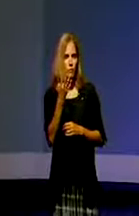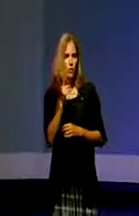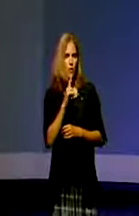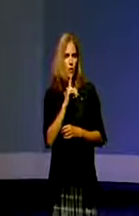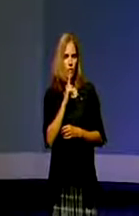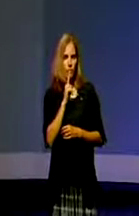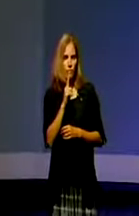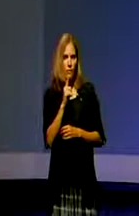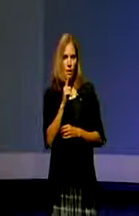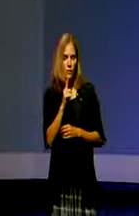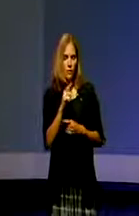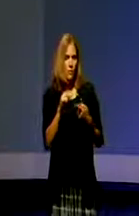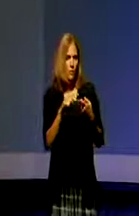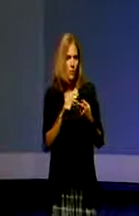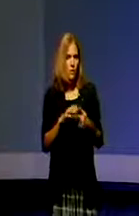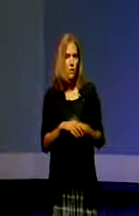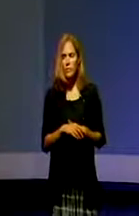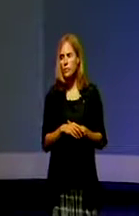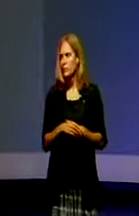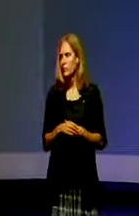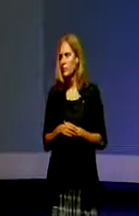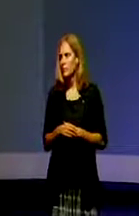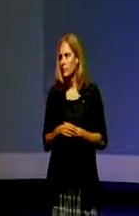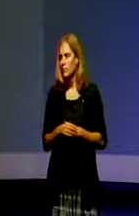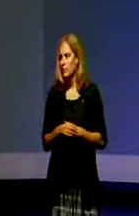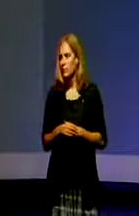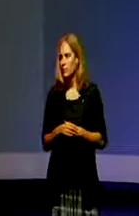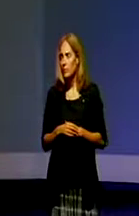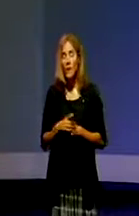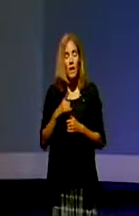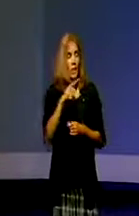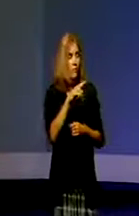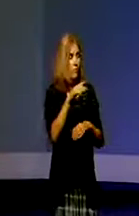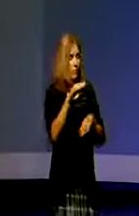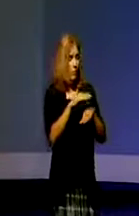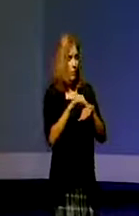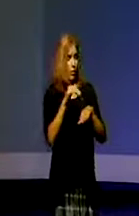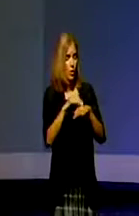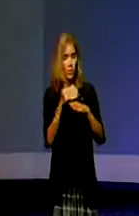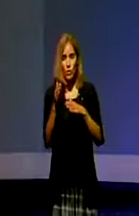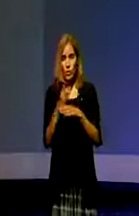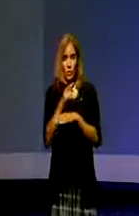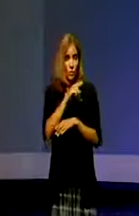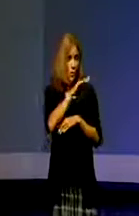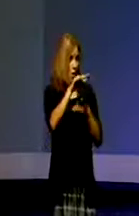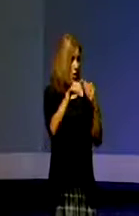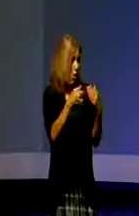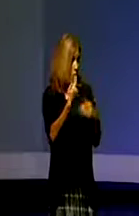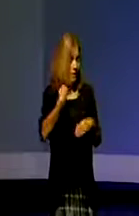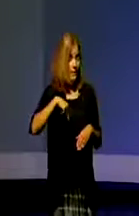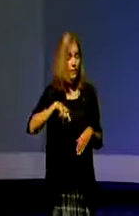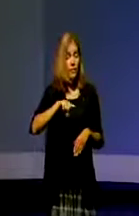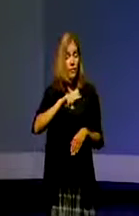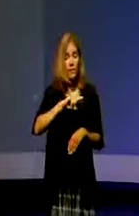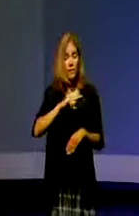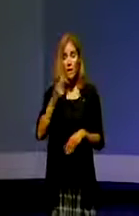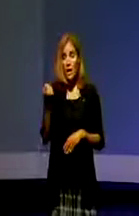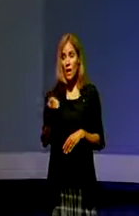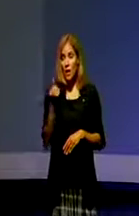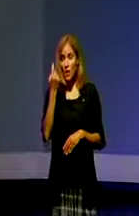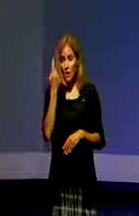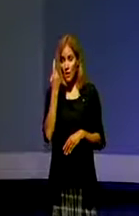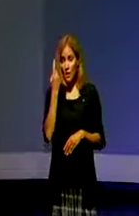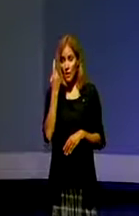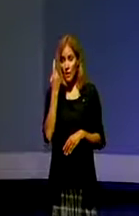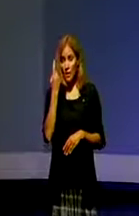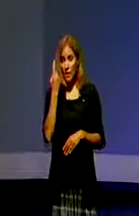truths of encouragement. Number one, for those of us who have been called to share, which is every single one of us, understand this,